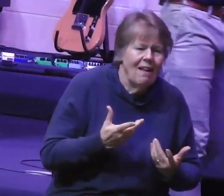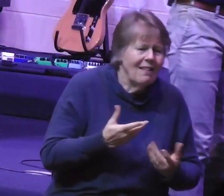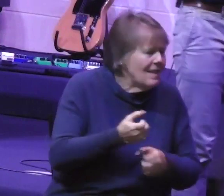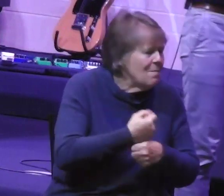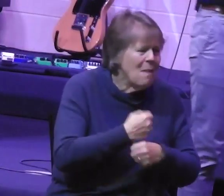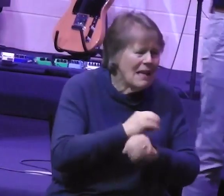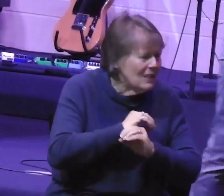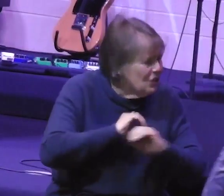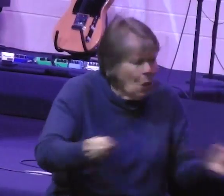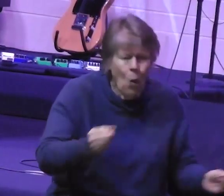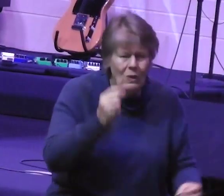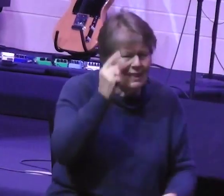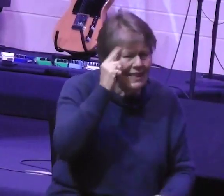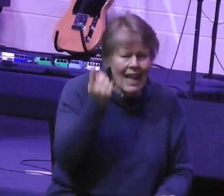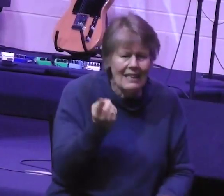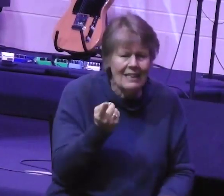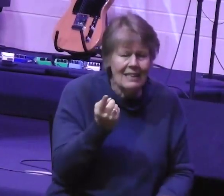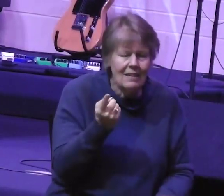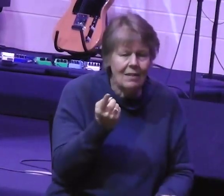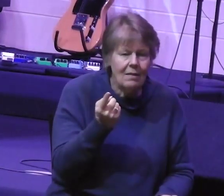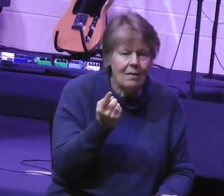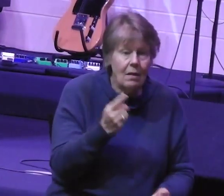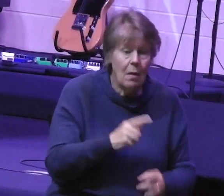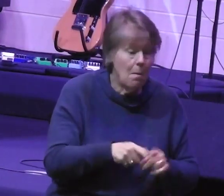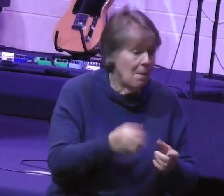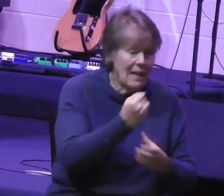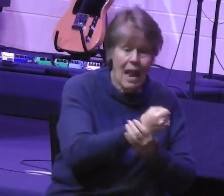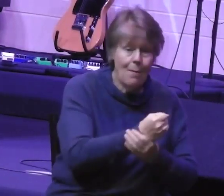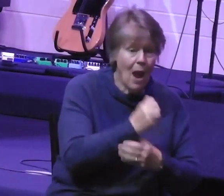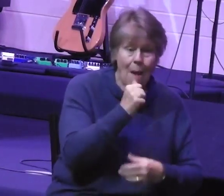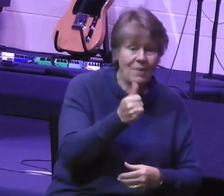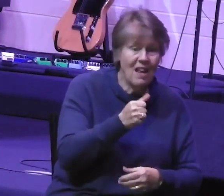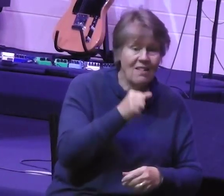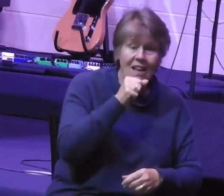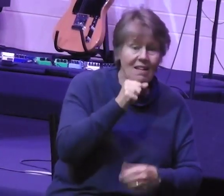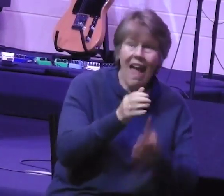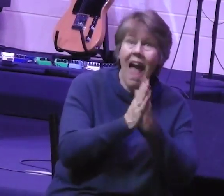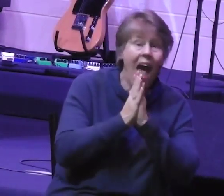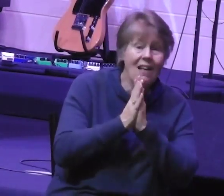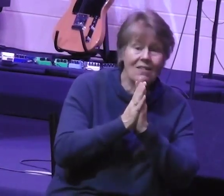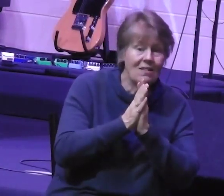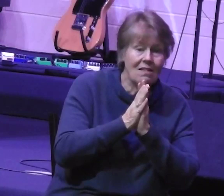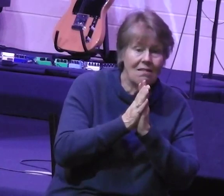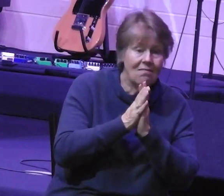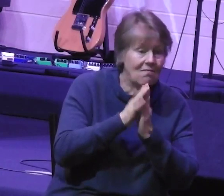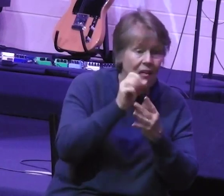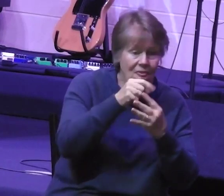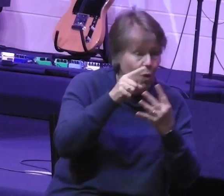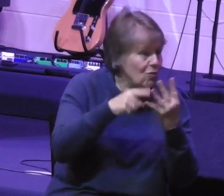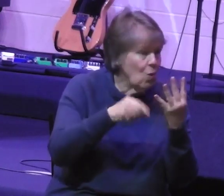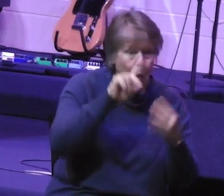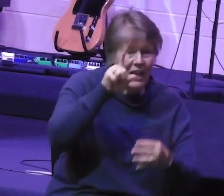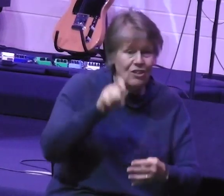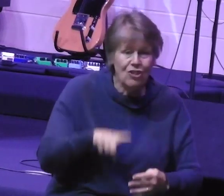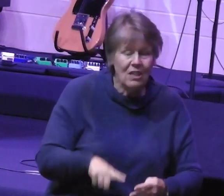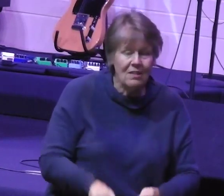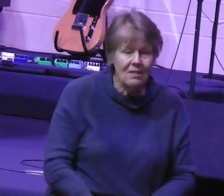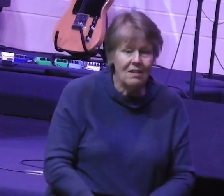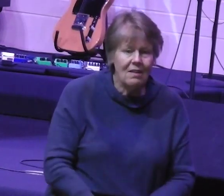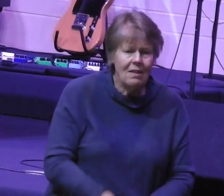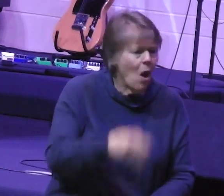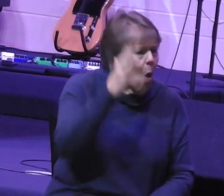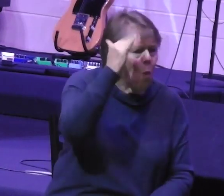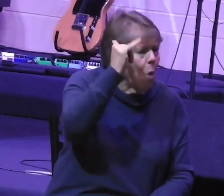sense. But those questions aren't asked. Well, why in the world does Abraham not ask